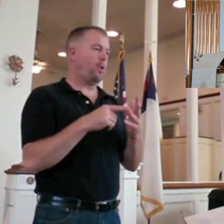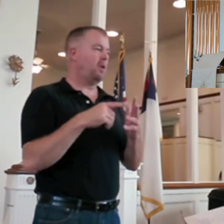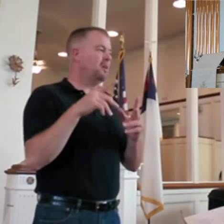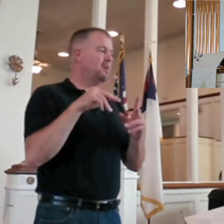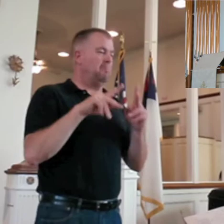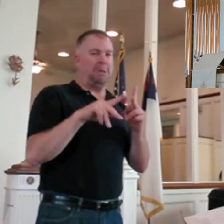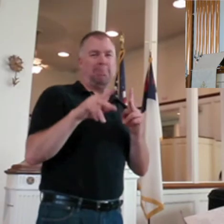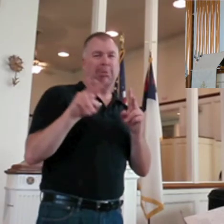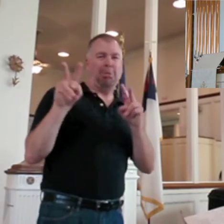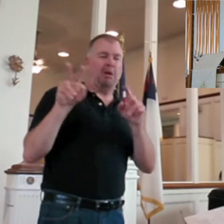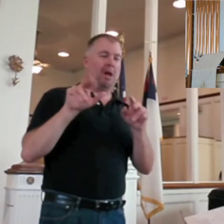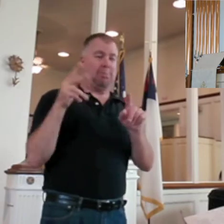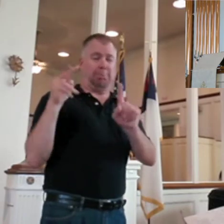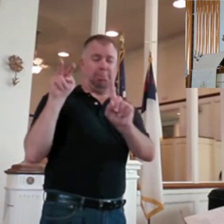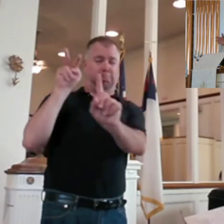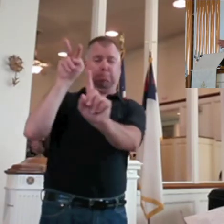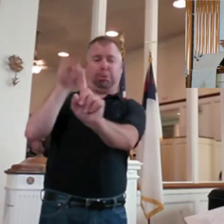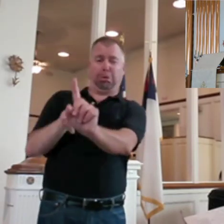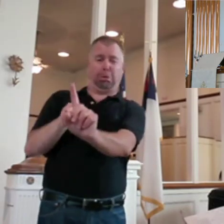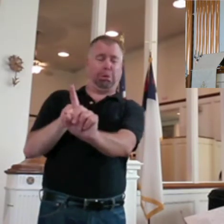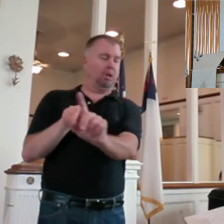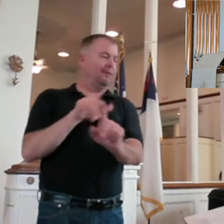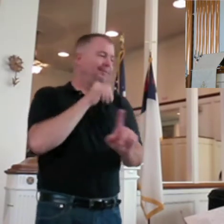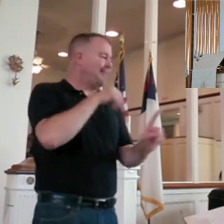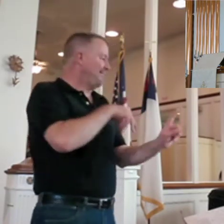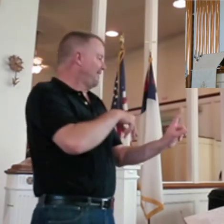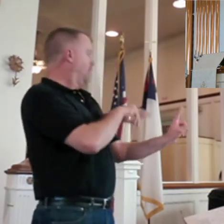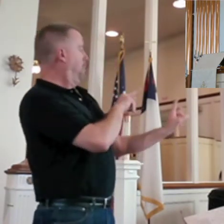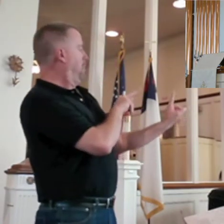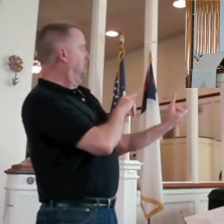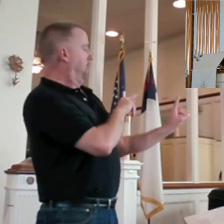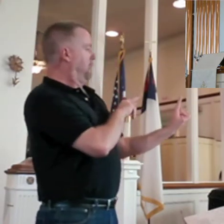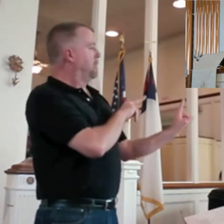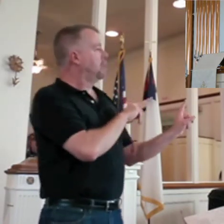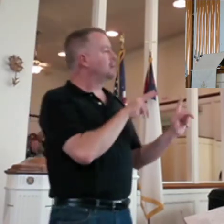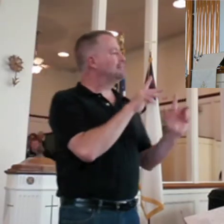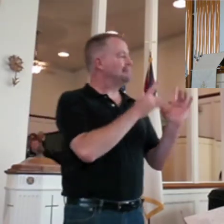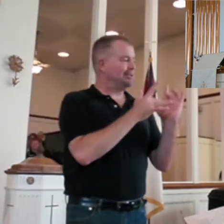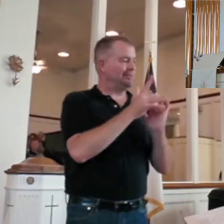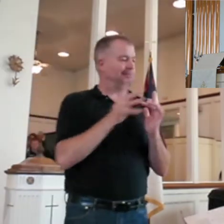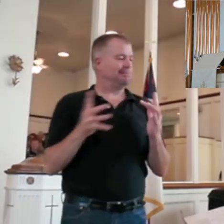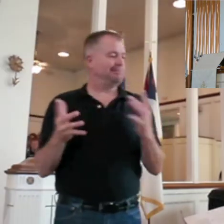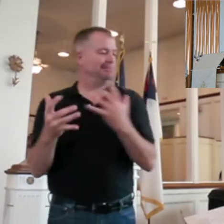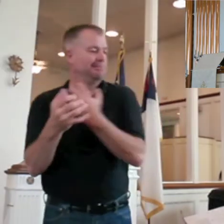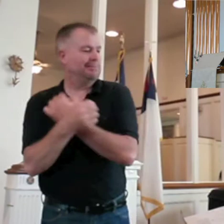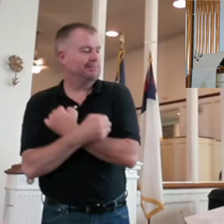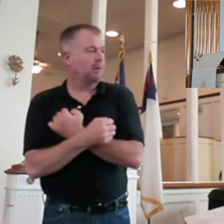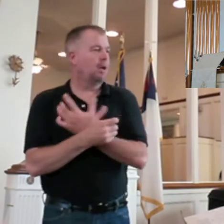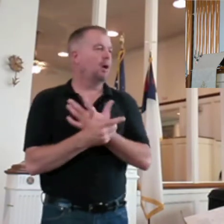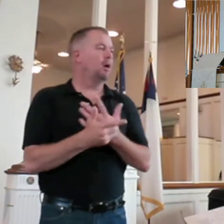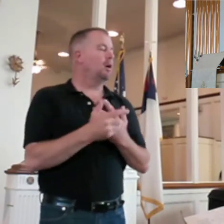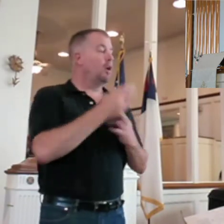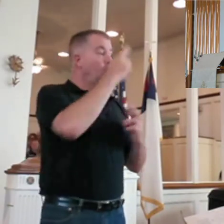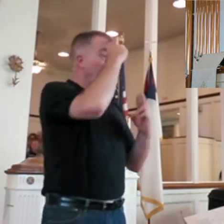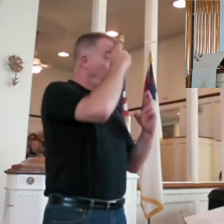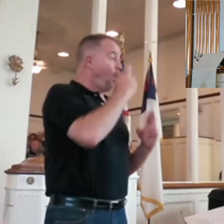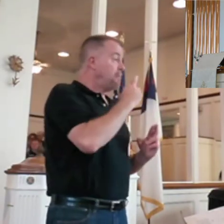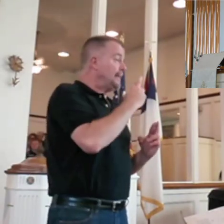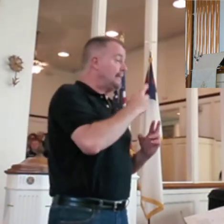people who are looked down on as opposed to the people who are the crust.